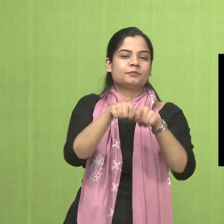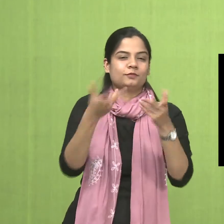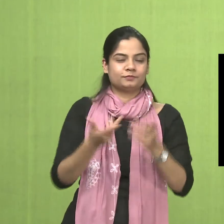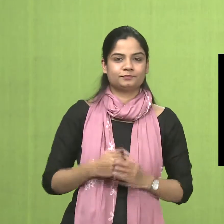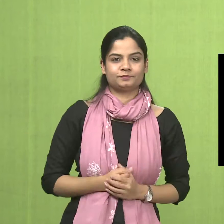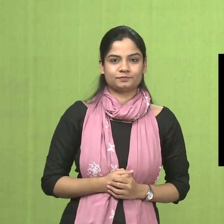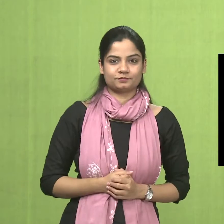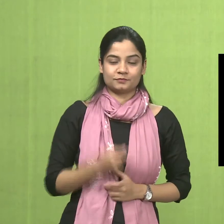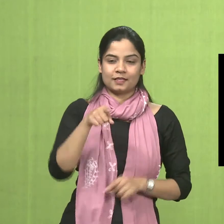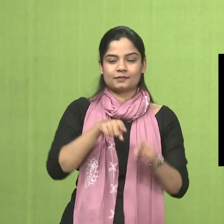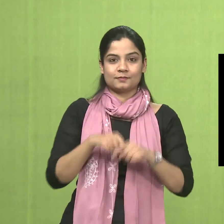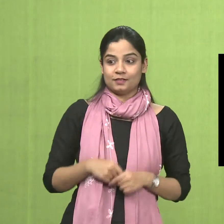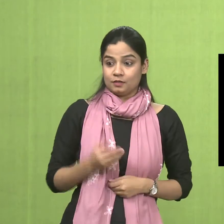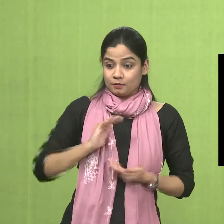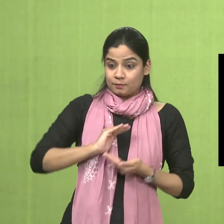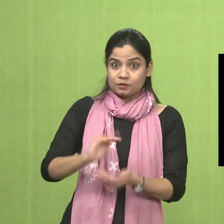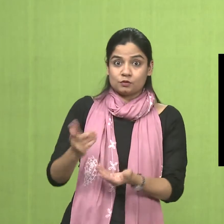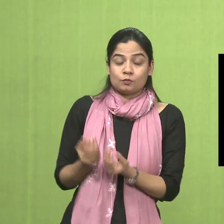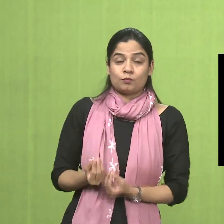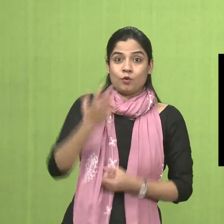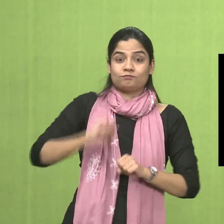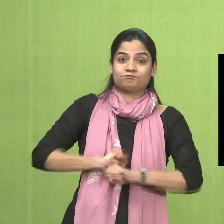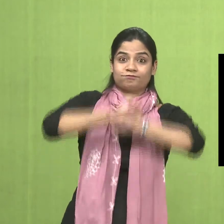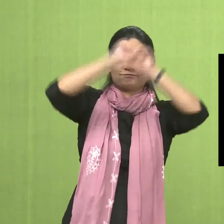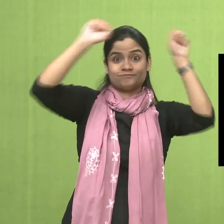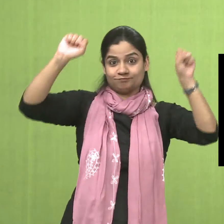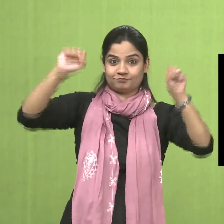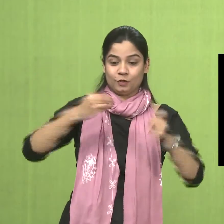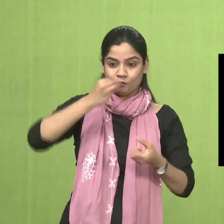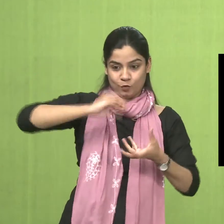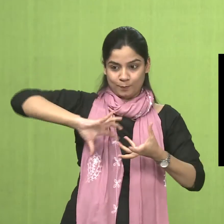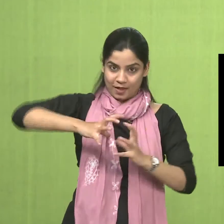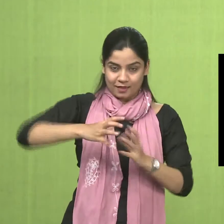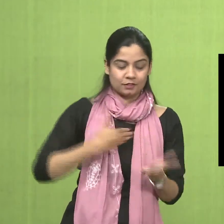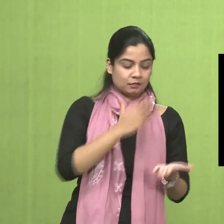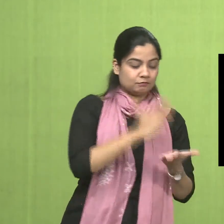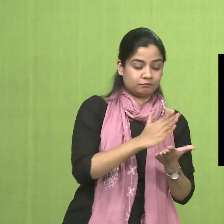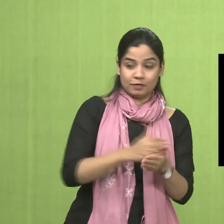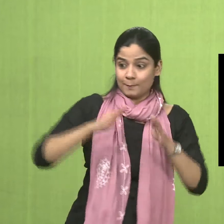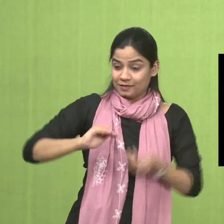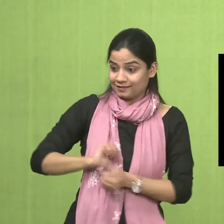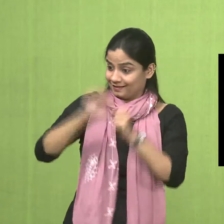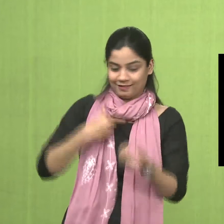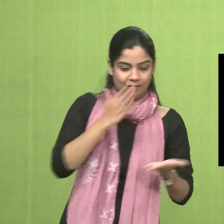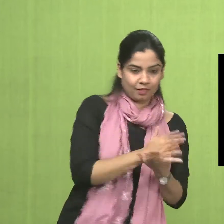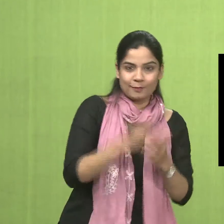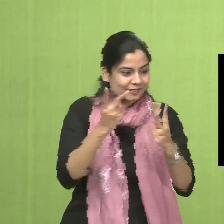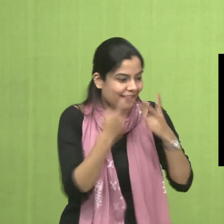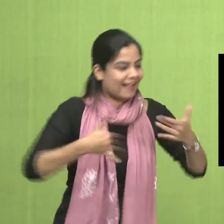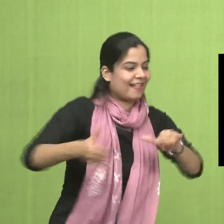instance, a baby has to wake up in the morning and you have to, for your child you have to